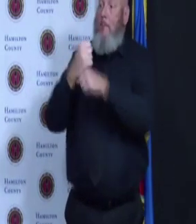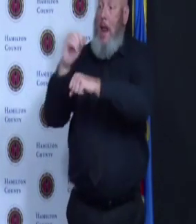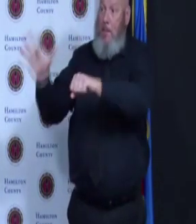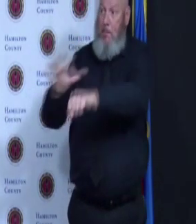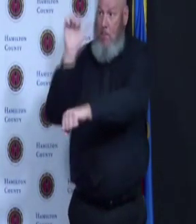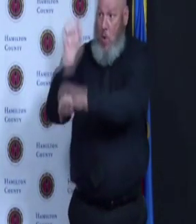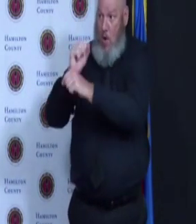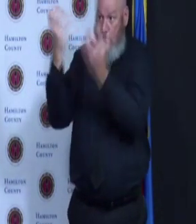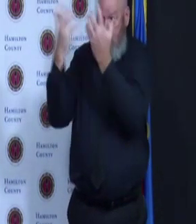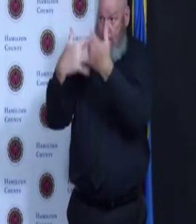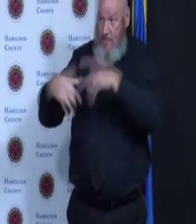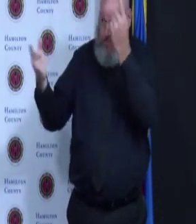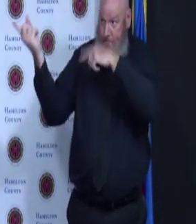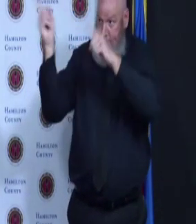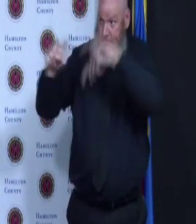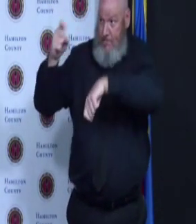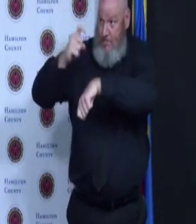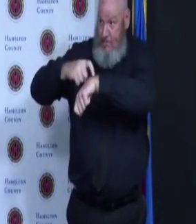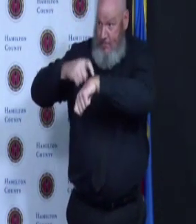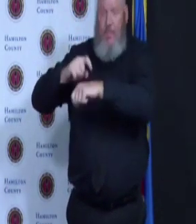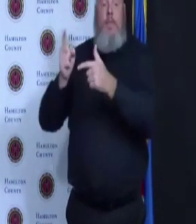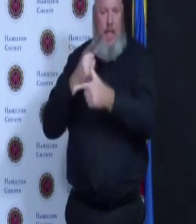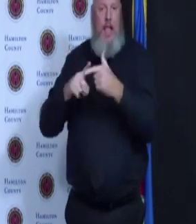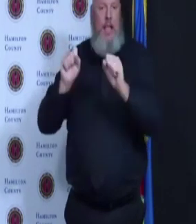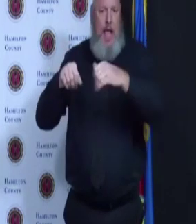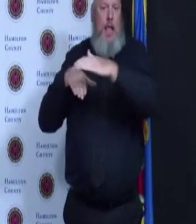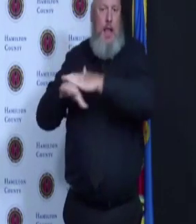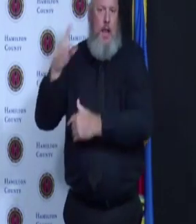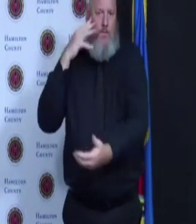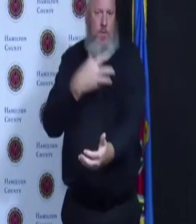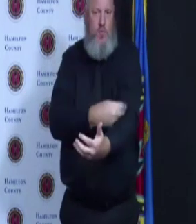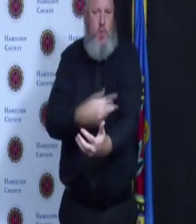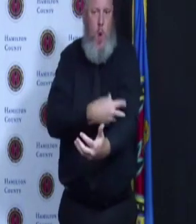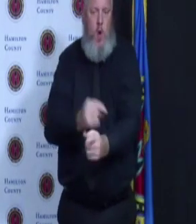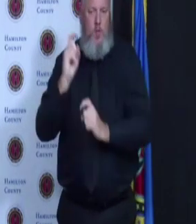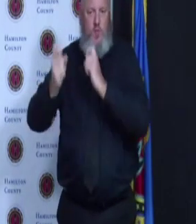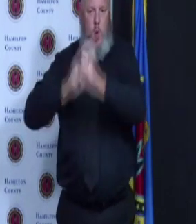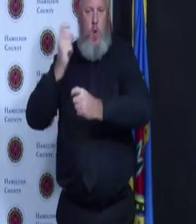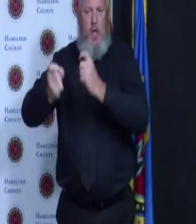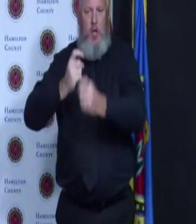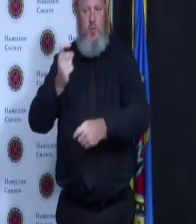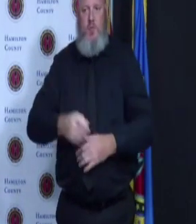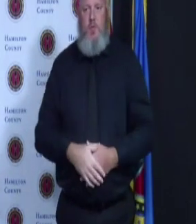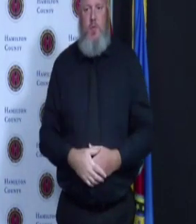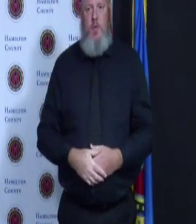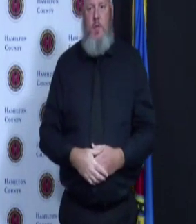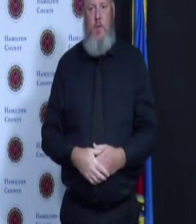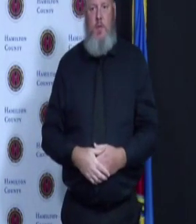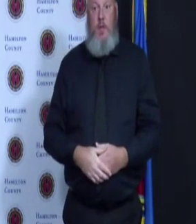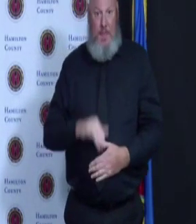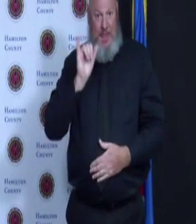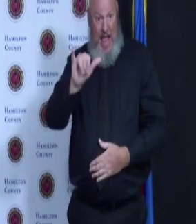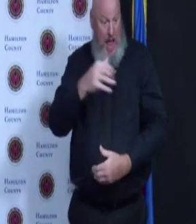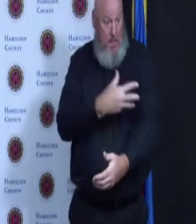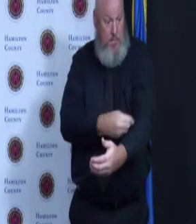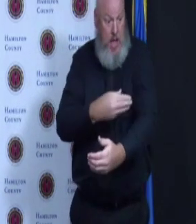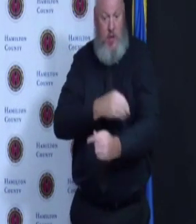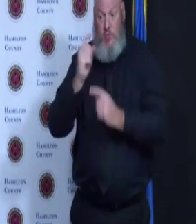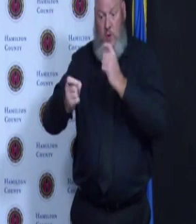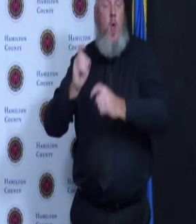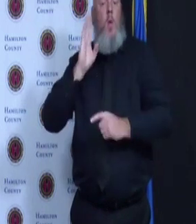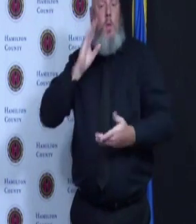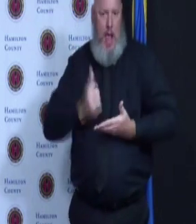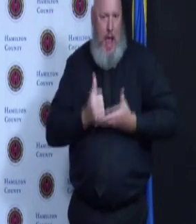Blood donation is a powerful way you can help your community. In addition to donating blood or PPE, you can